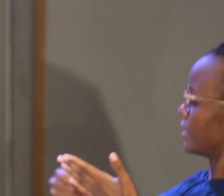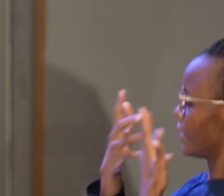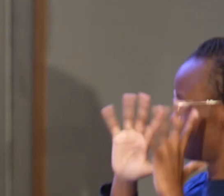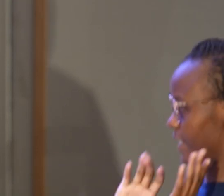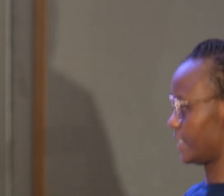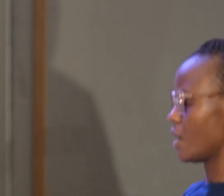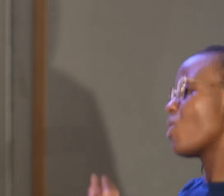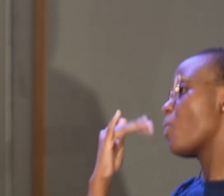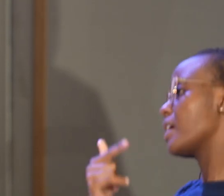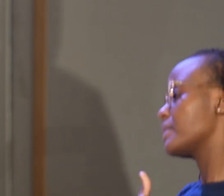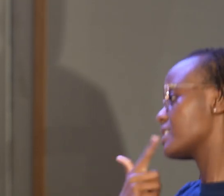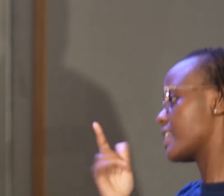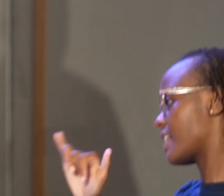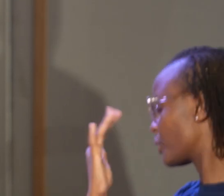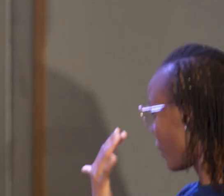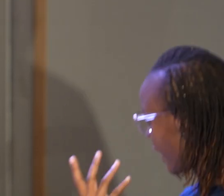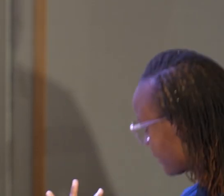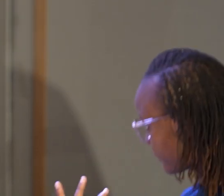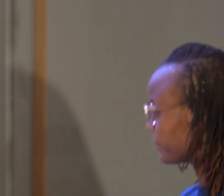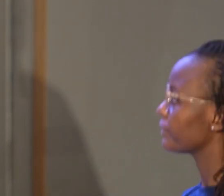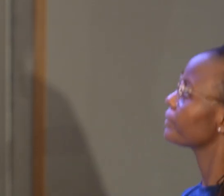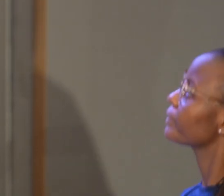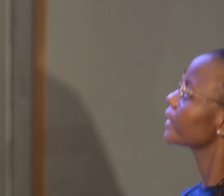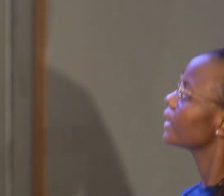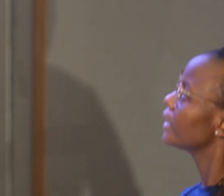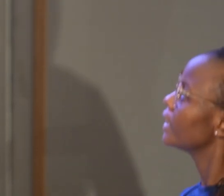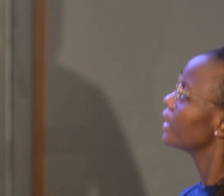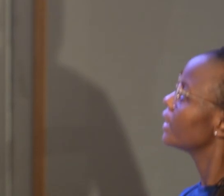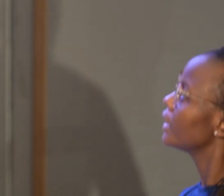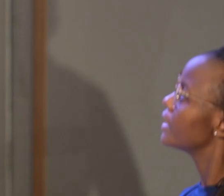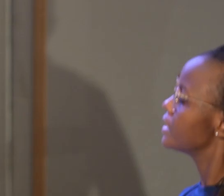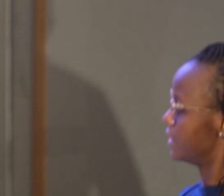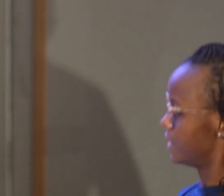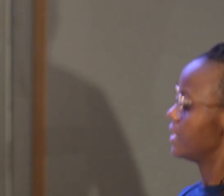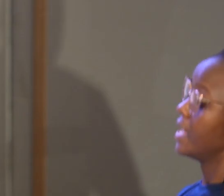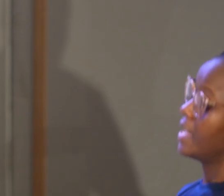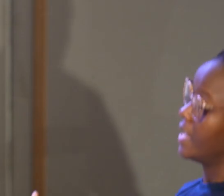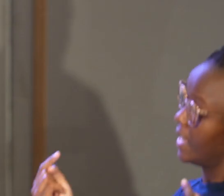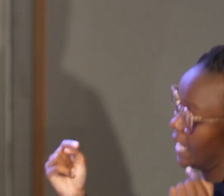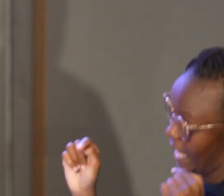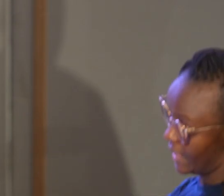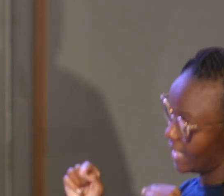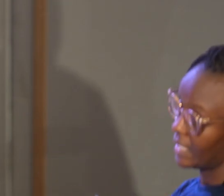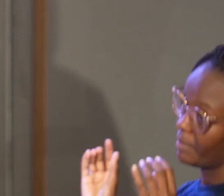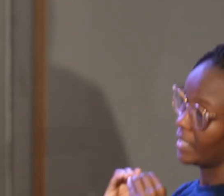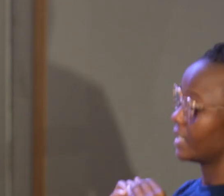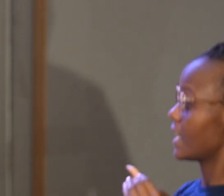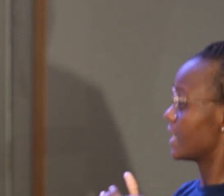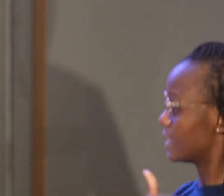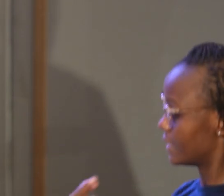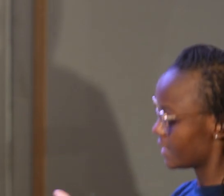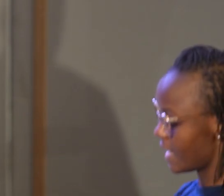Why am I saying this is relevant? We are in this convening speaking about